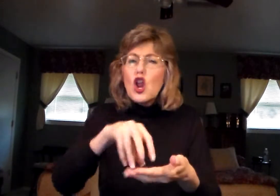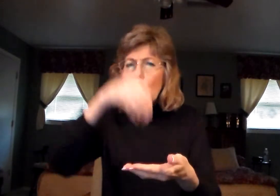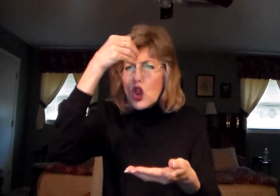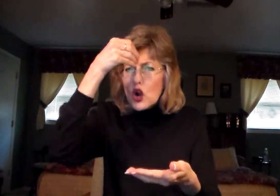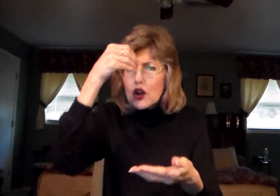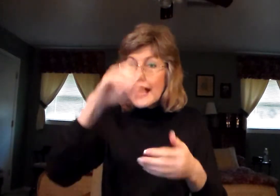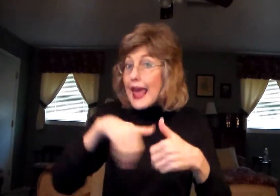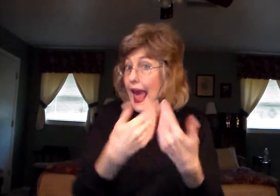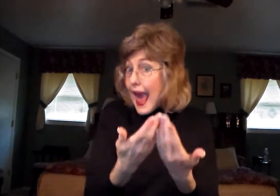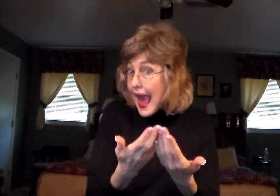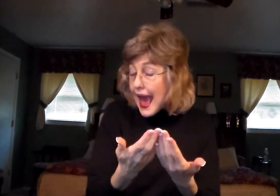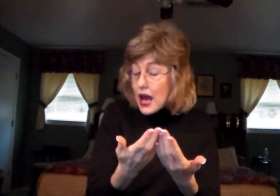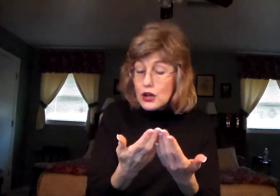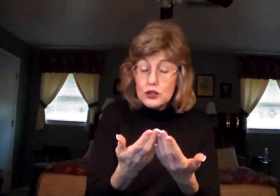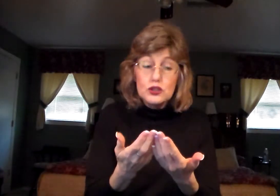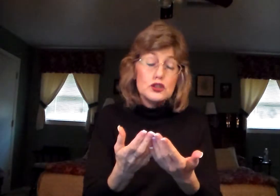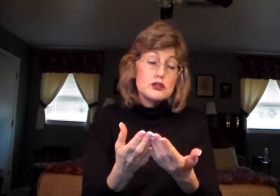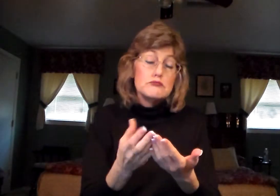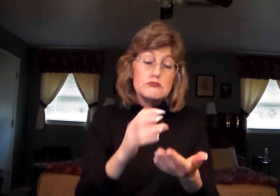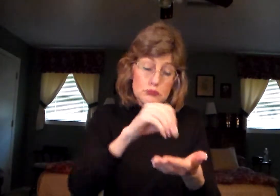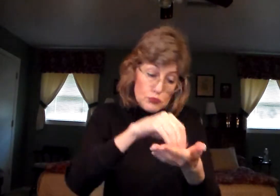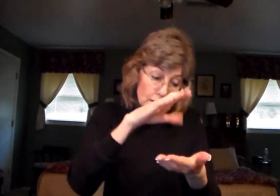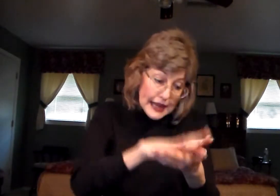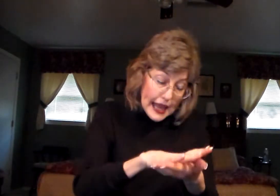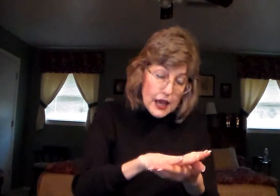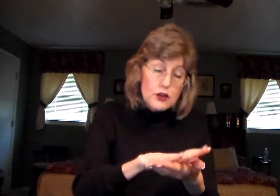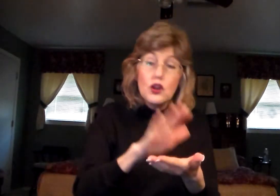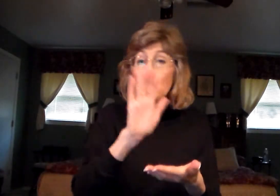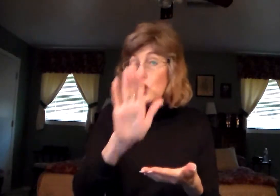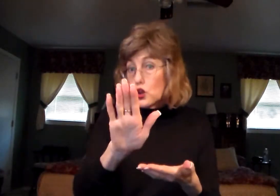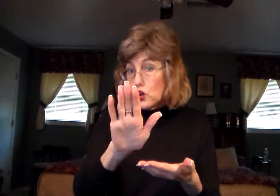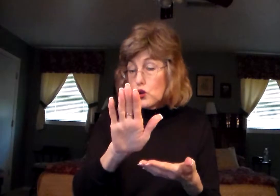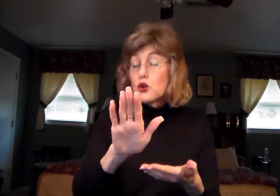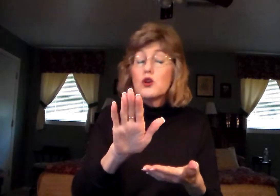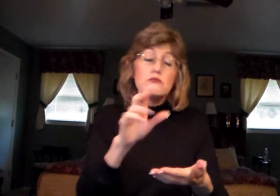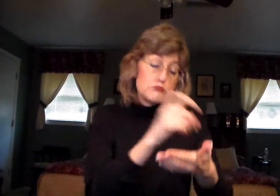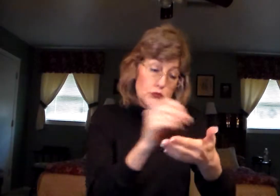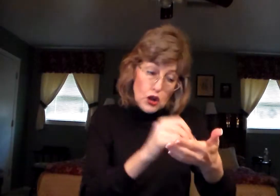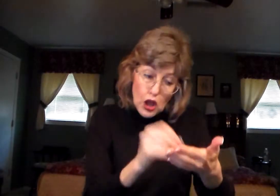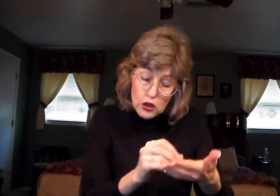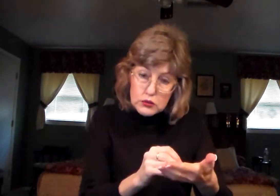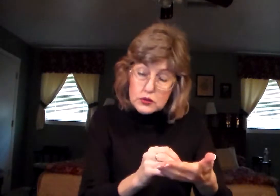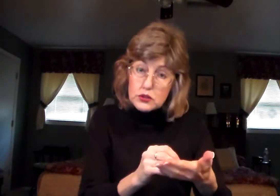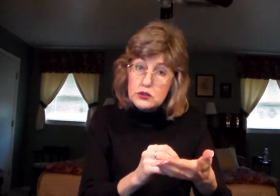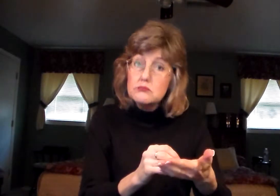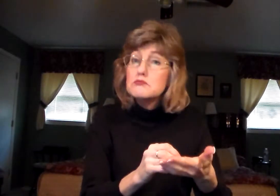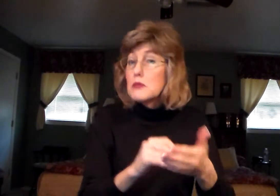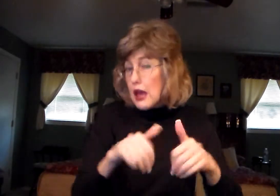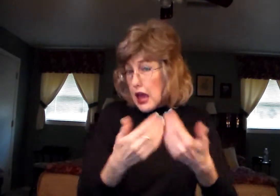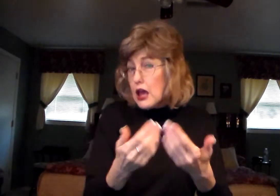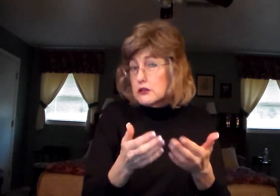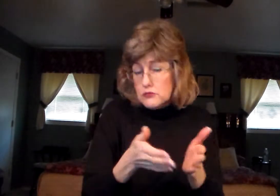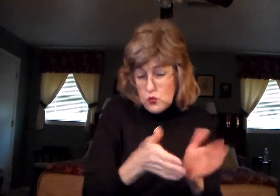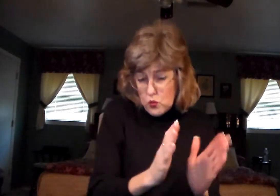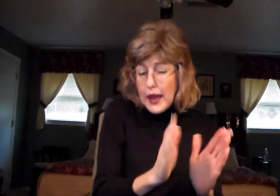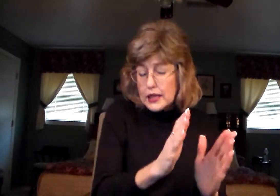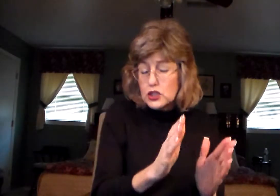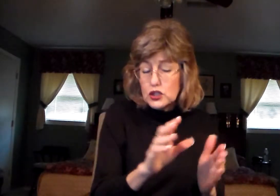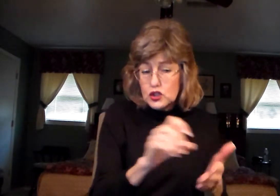is like, what a good strategy there is, we can. And I think another thing that we can do